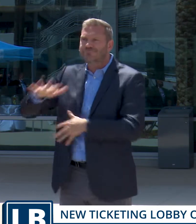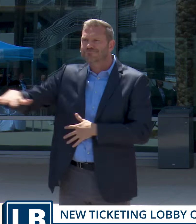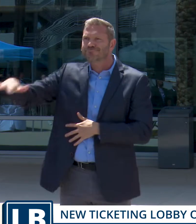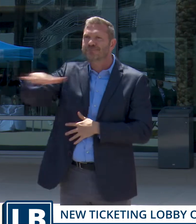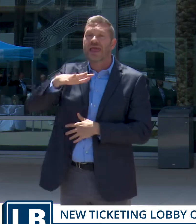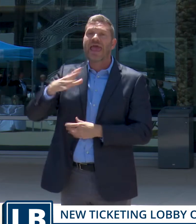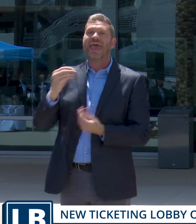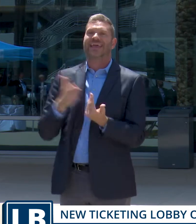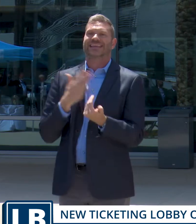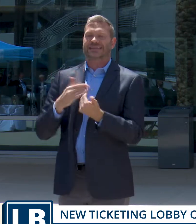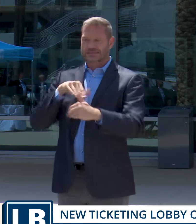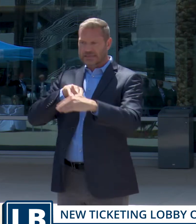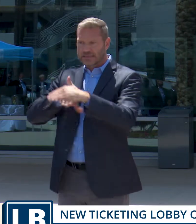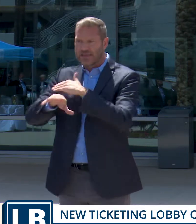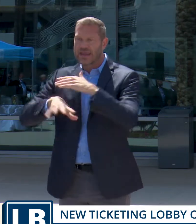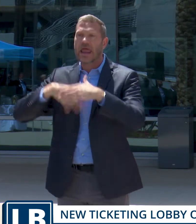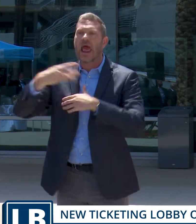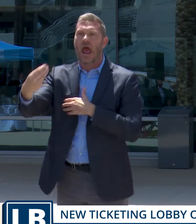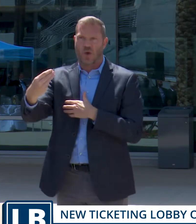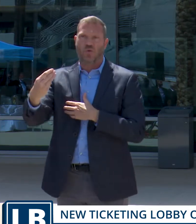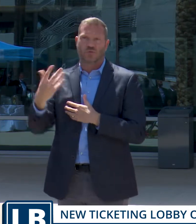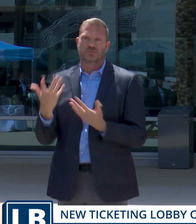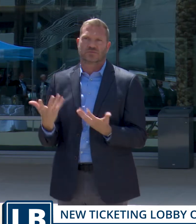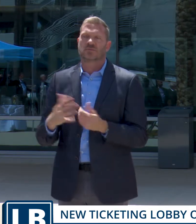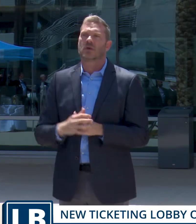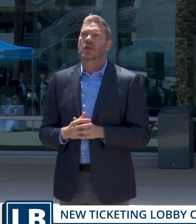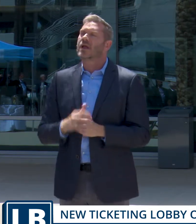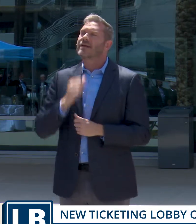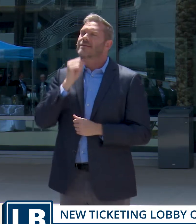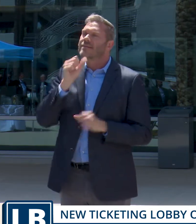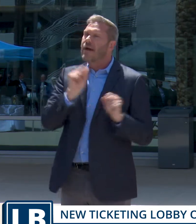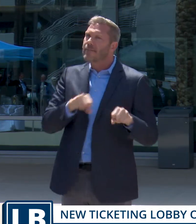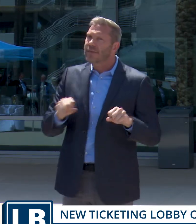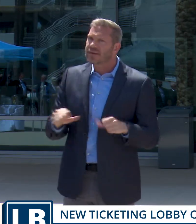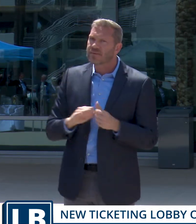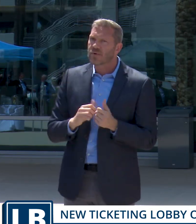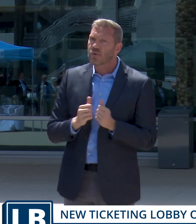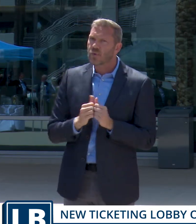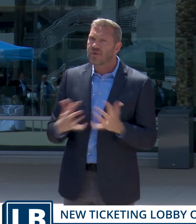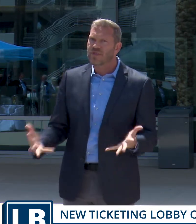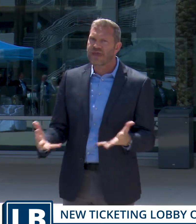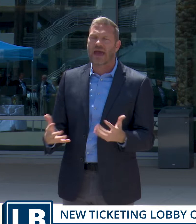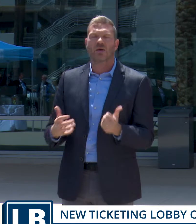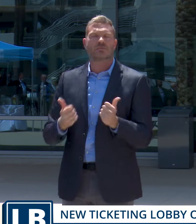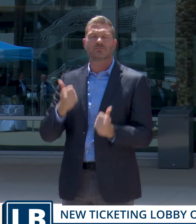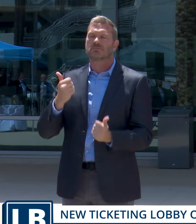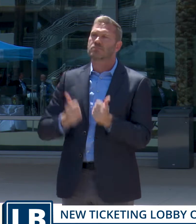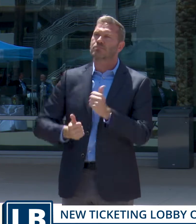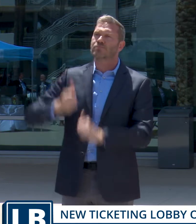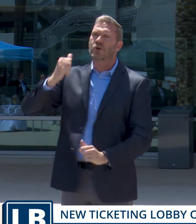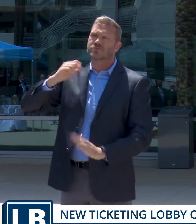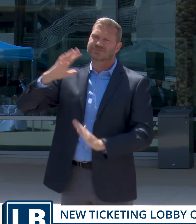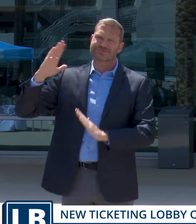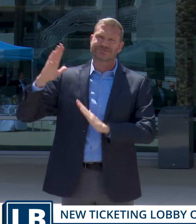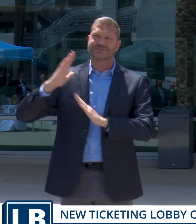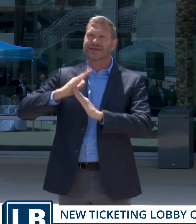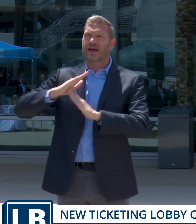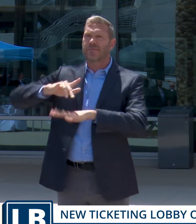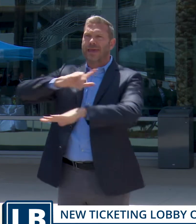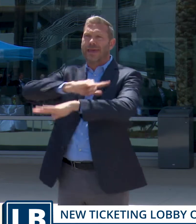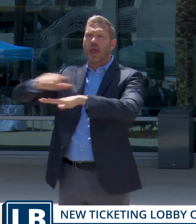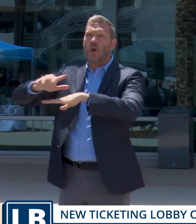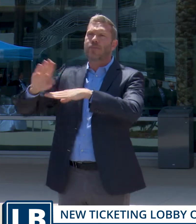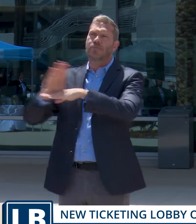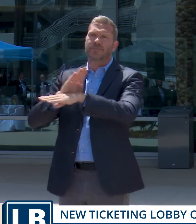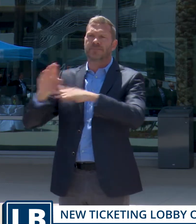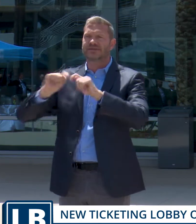airport. This would not be possible if it wasn't for just the finest team in the airport business, of